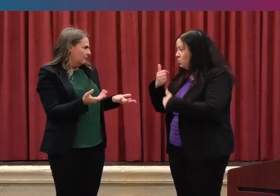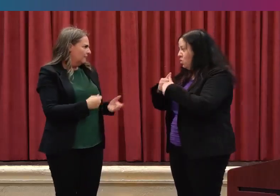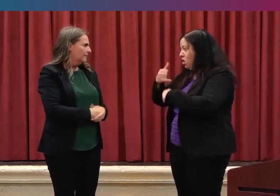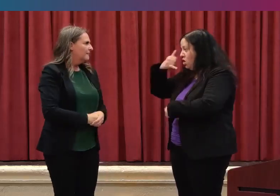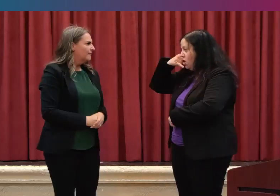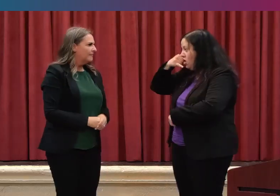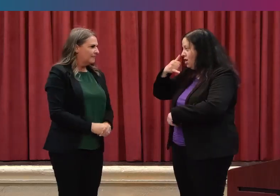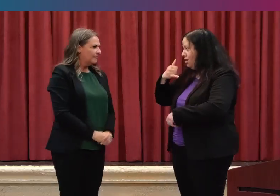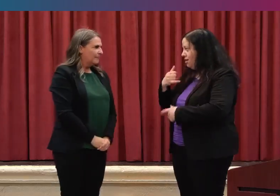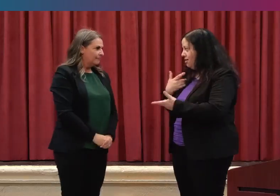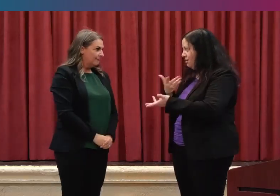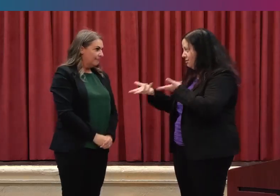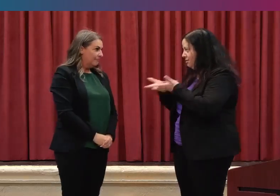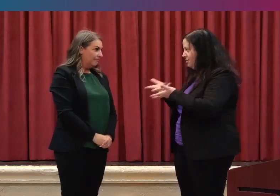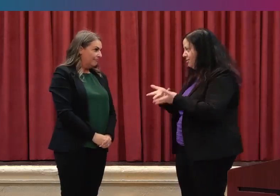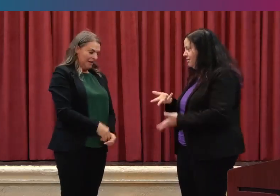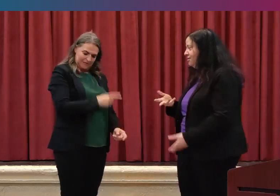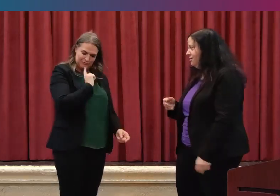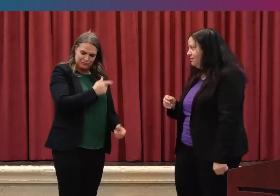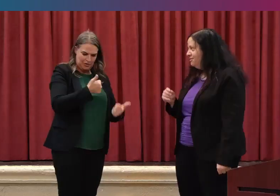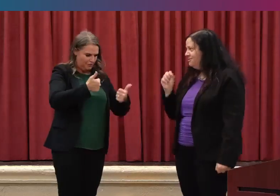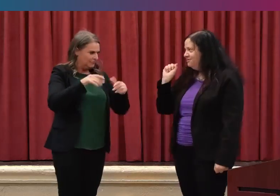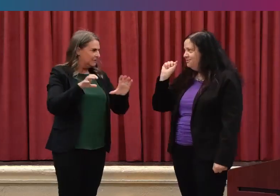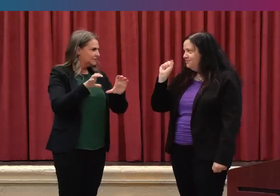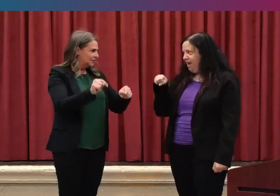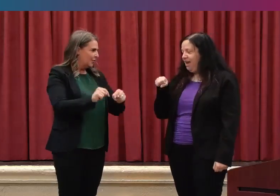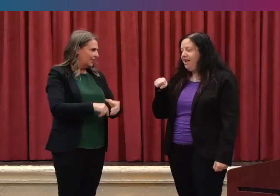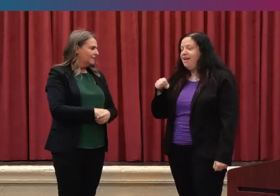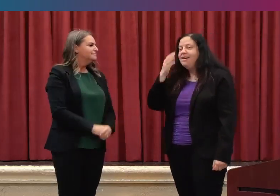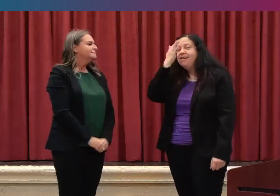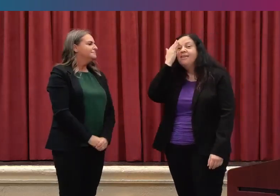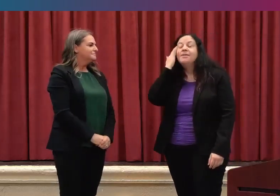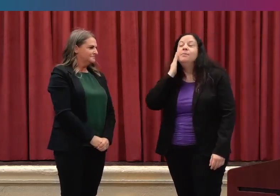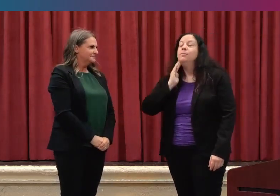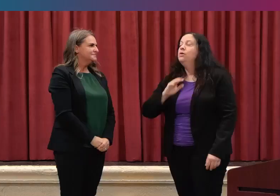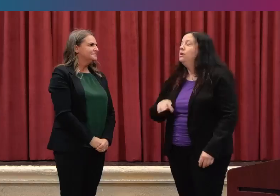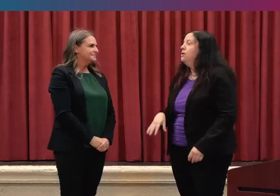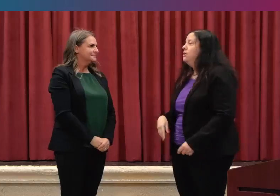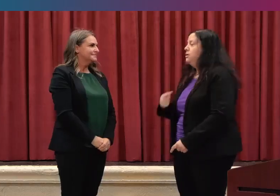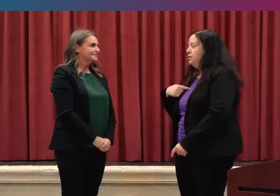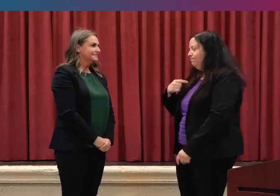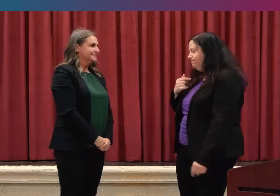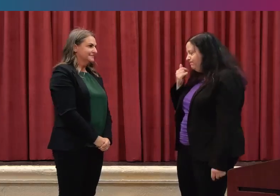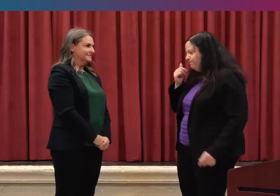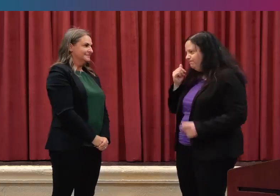works. You know, we can do a call. We'll do a mock call right now. Okay, let's do it.